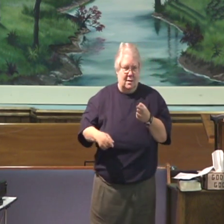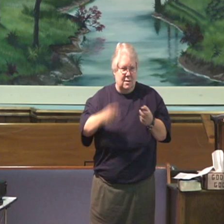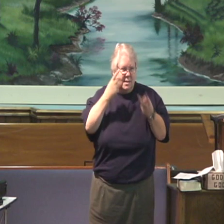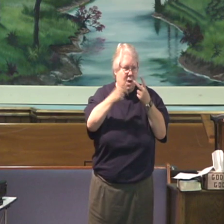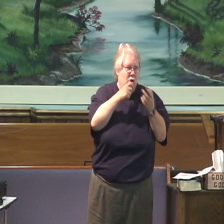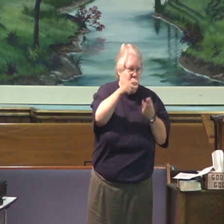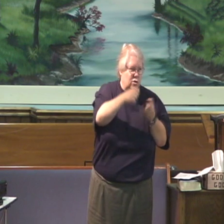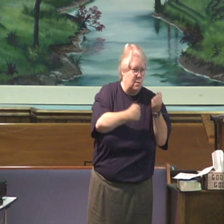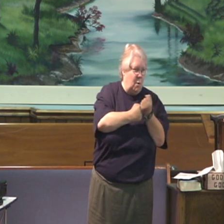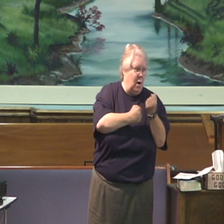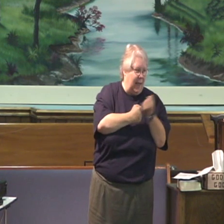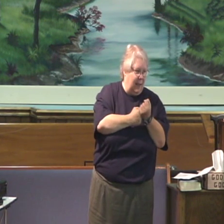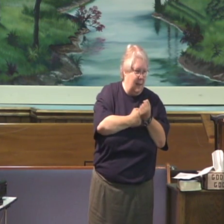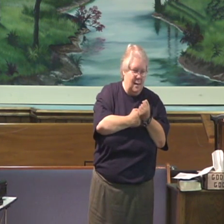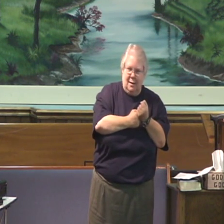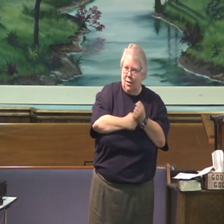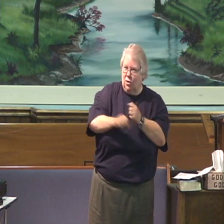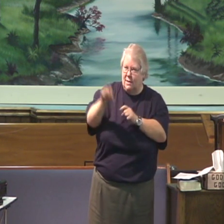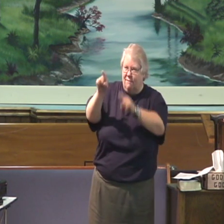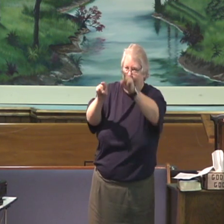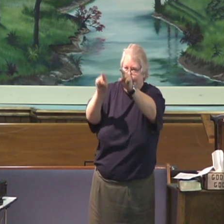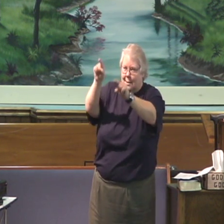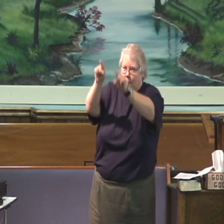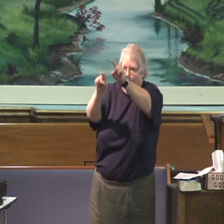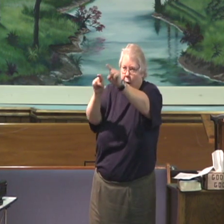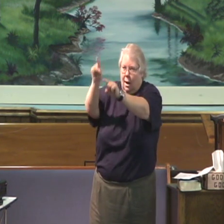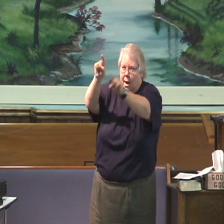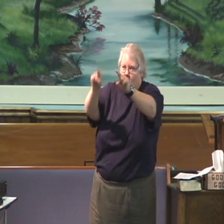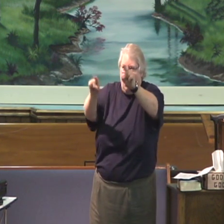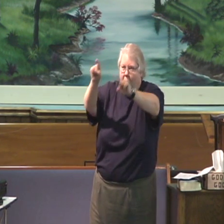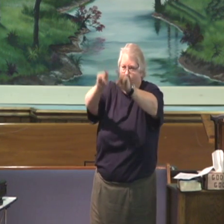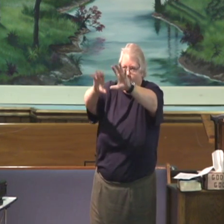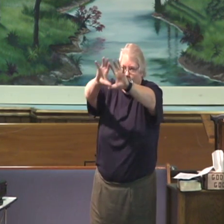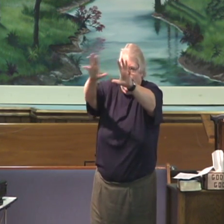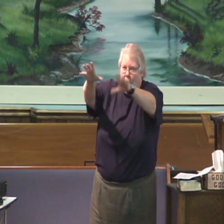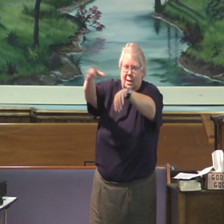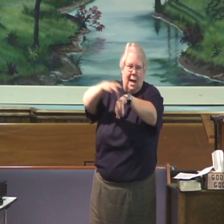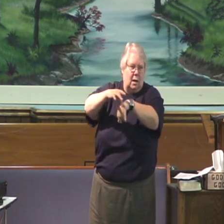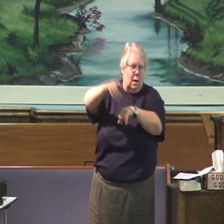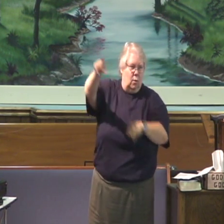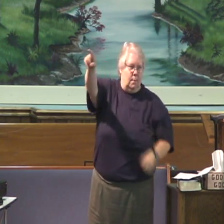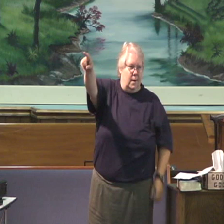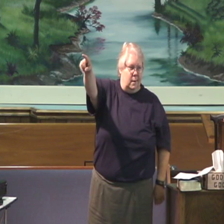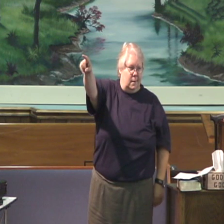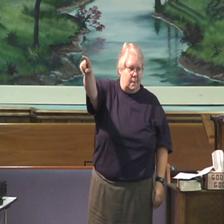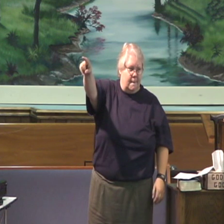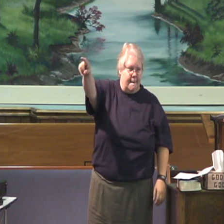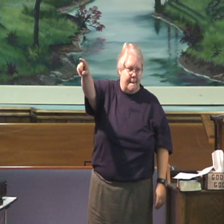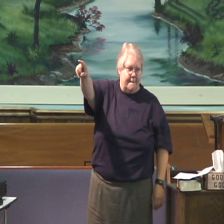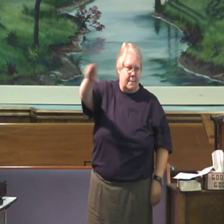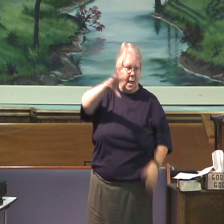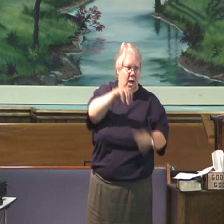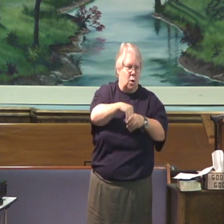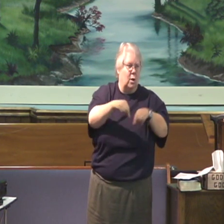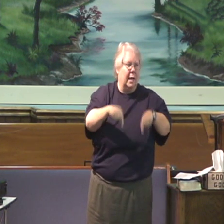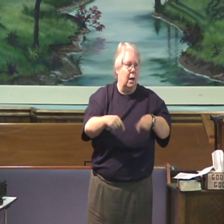and see who you're supporting, you can find them anywhere on that globe, including you